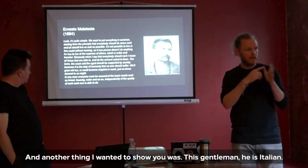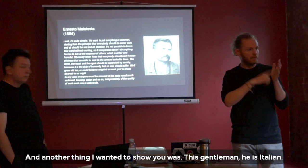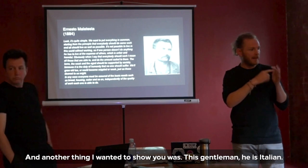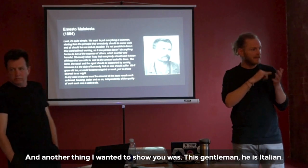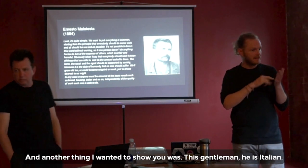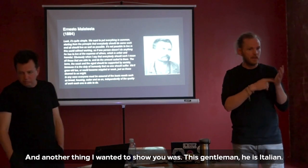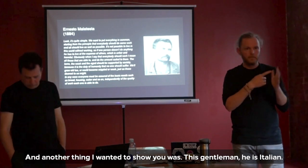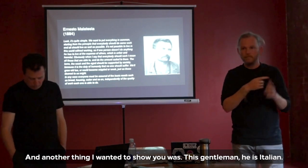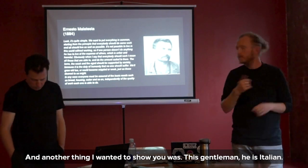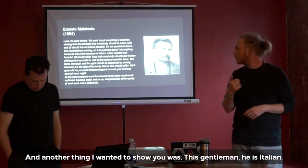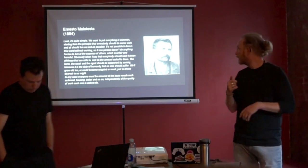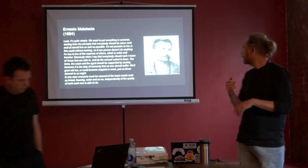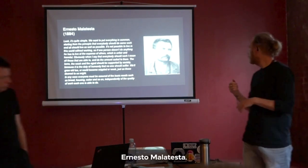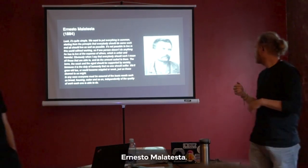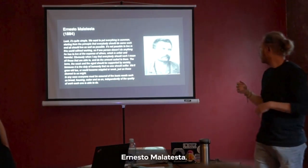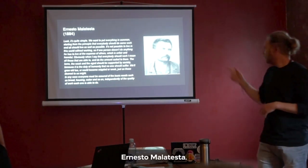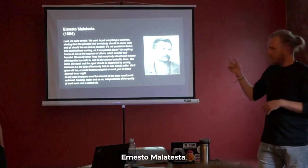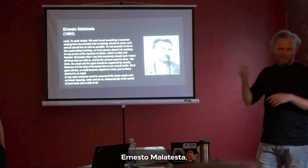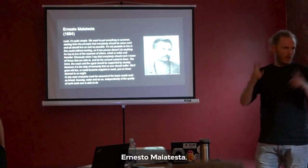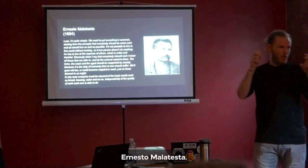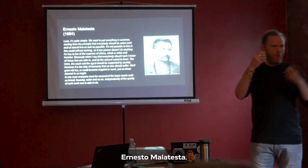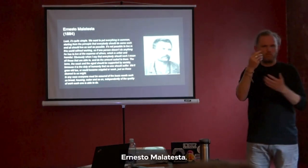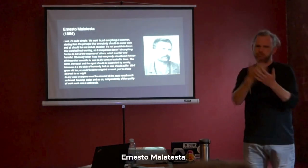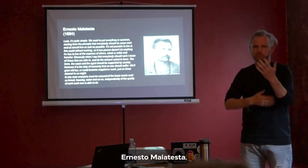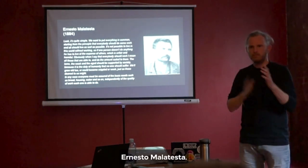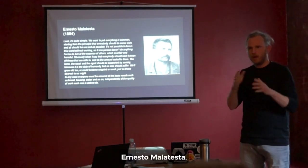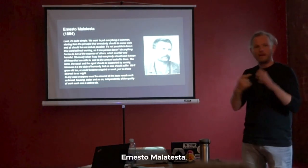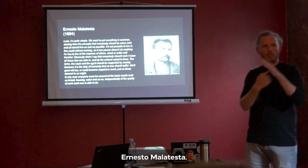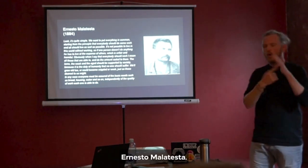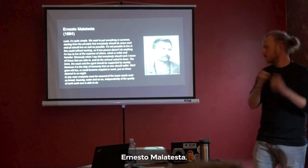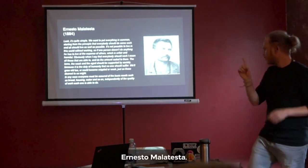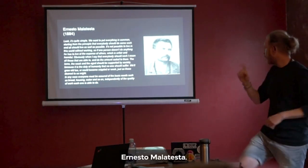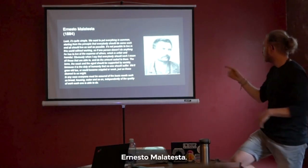He's Italian. He's Ernesto Martesta.